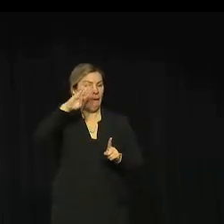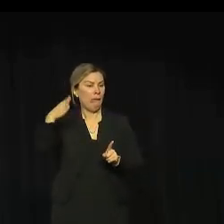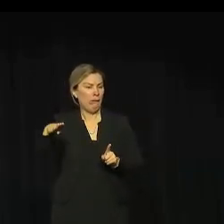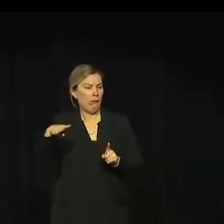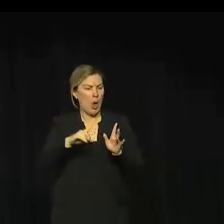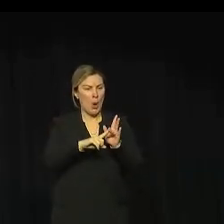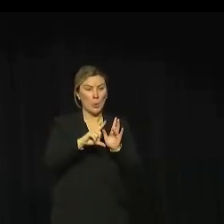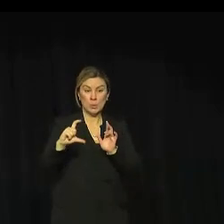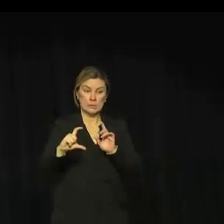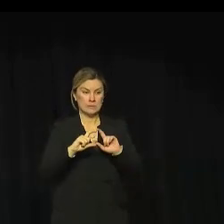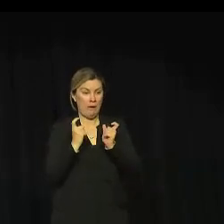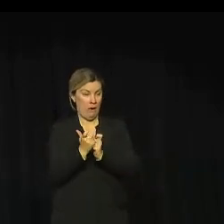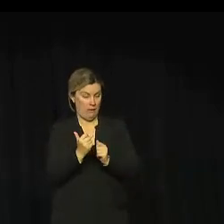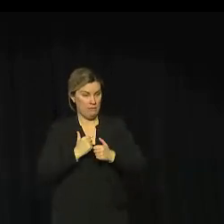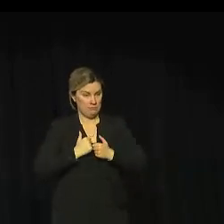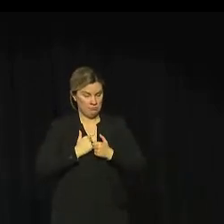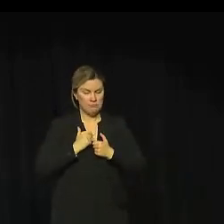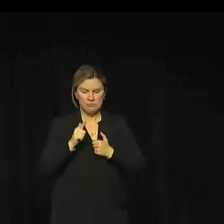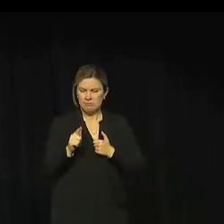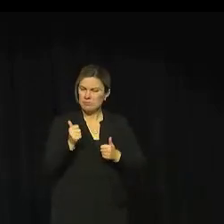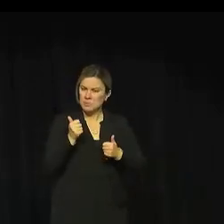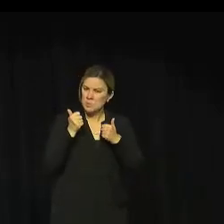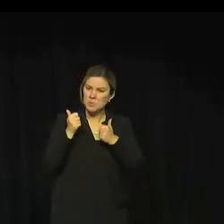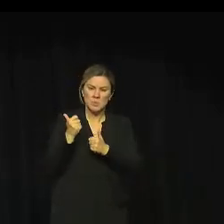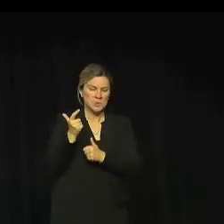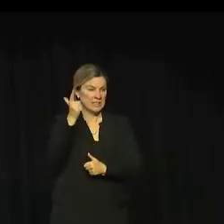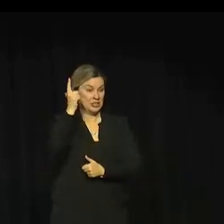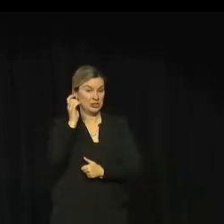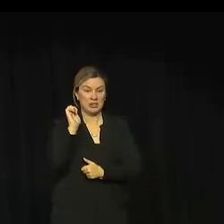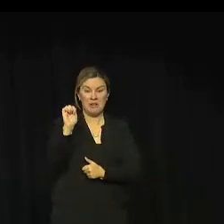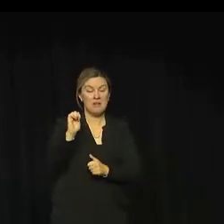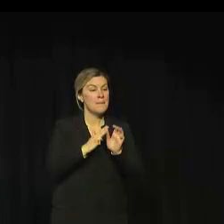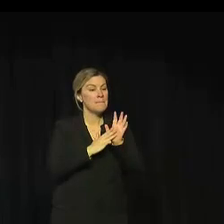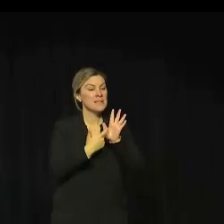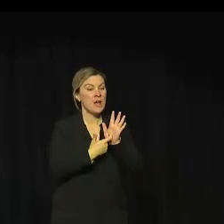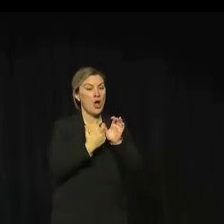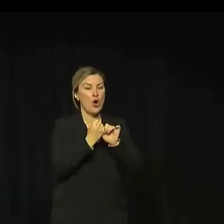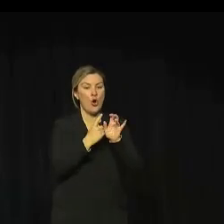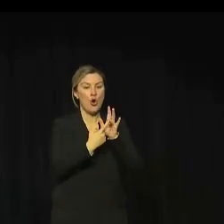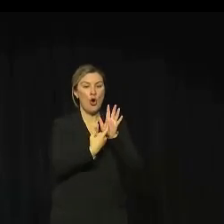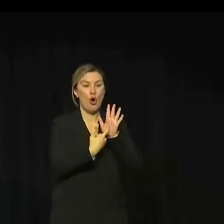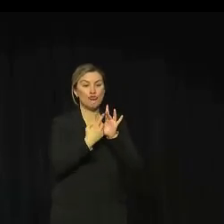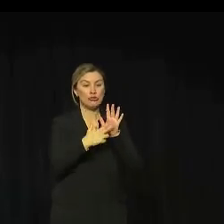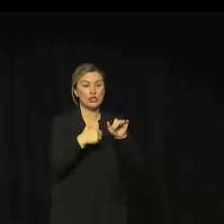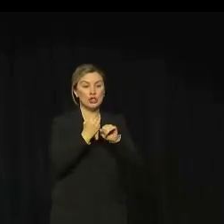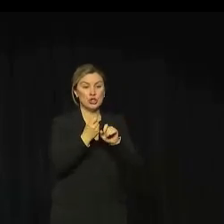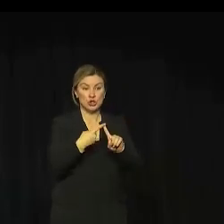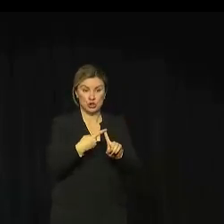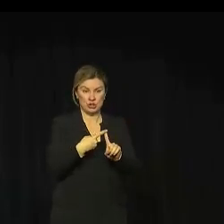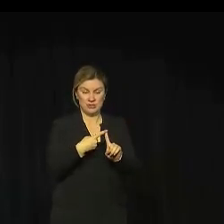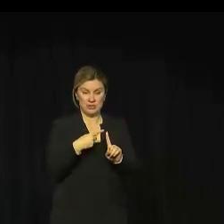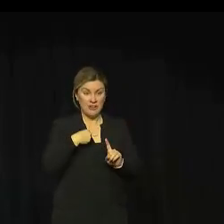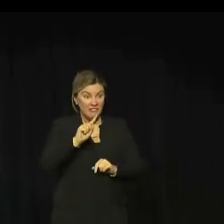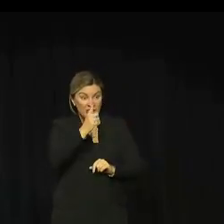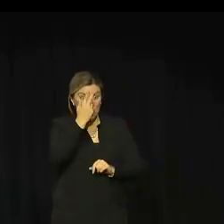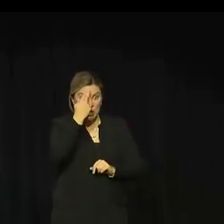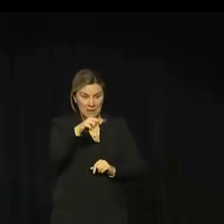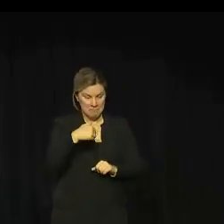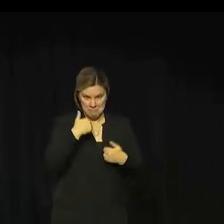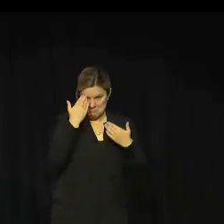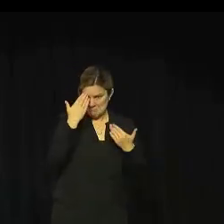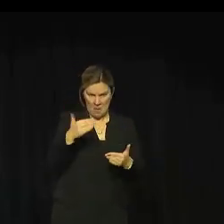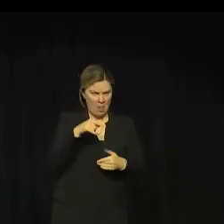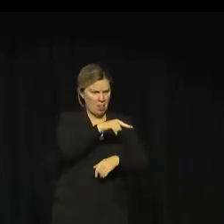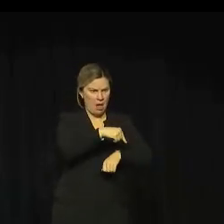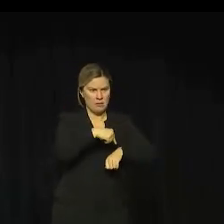had a very good teacher, Mr. Gorringe. I didn't know his first name because in those days you never knew